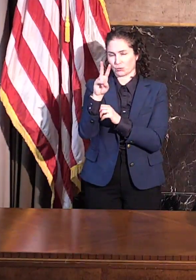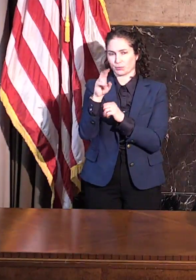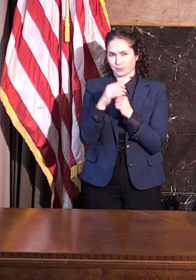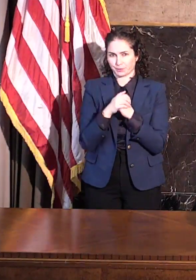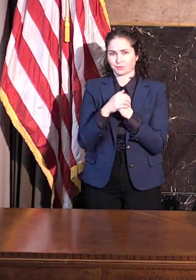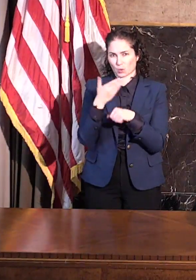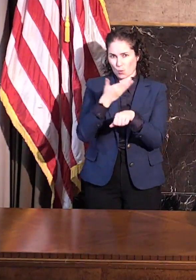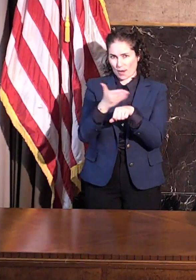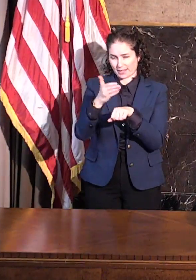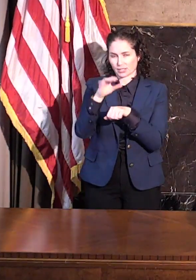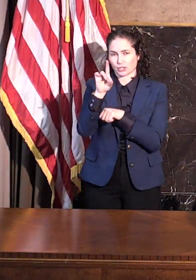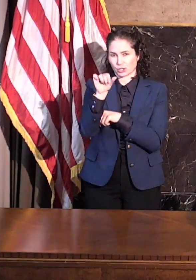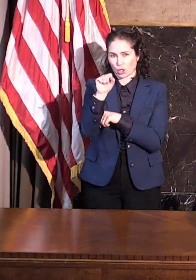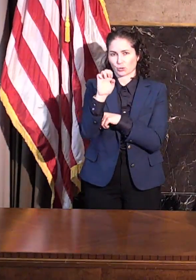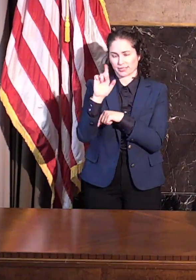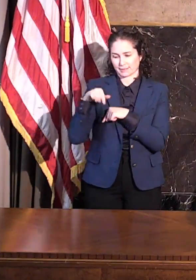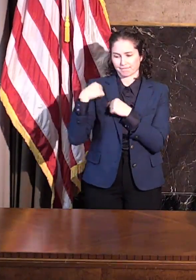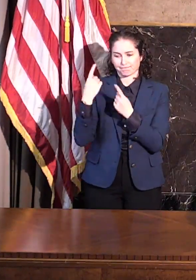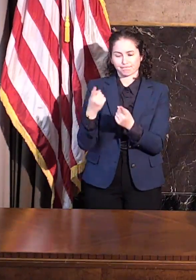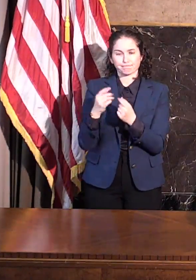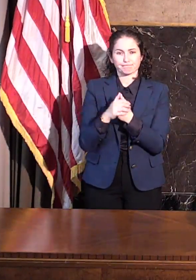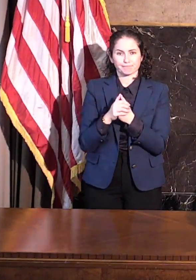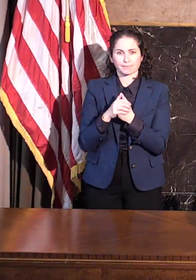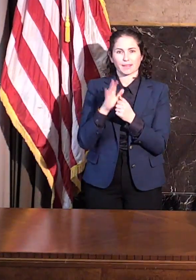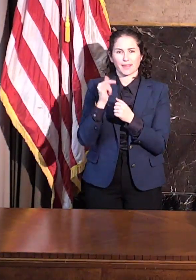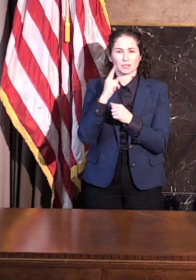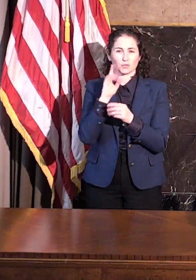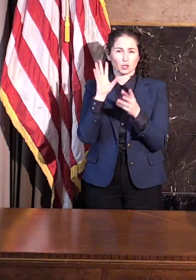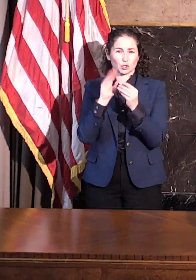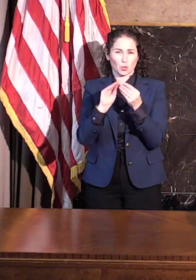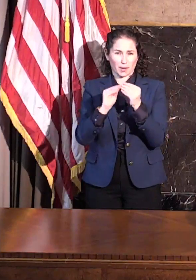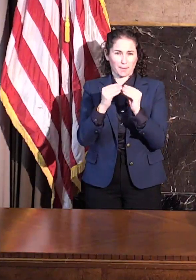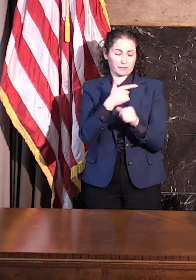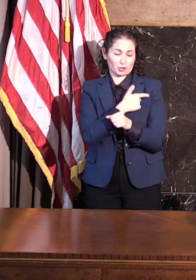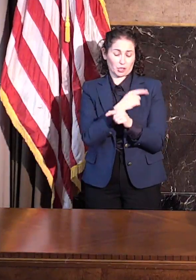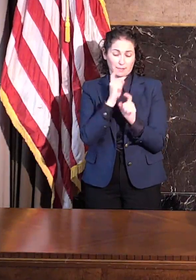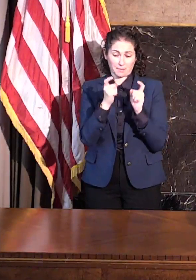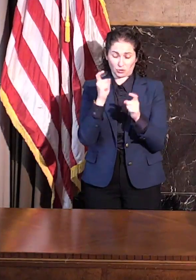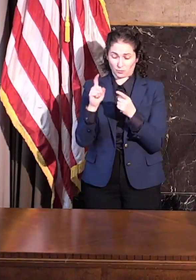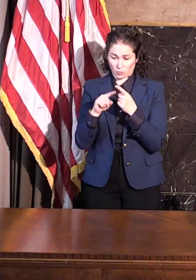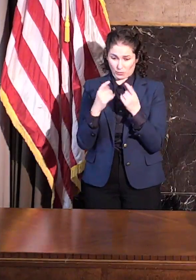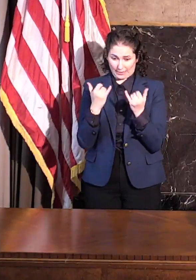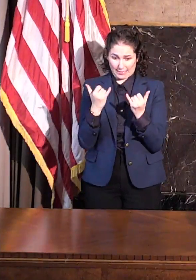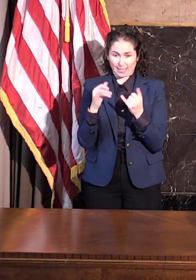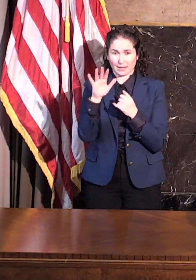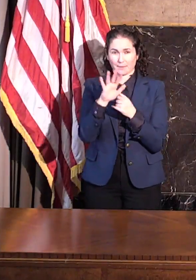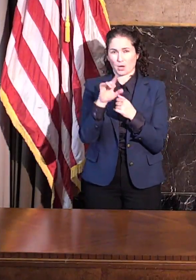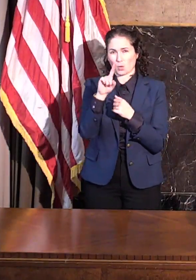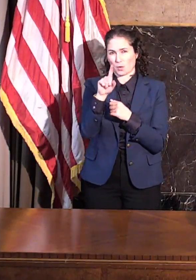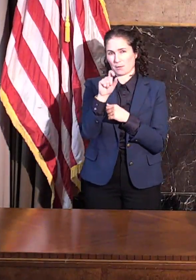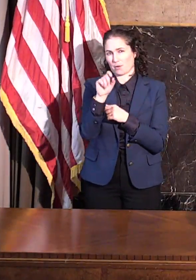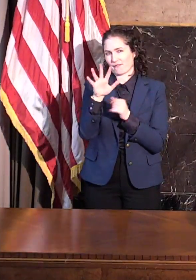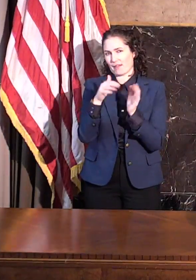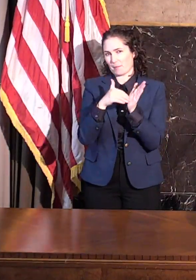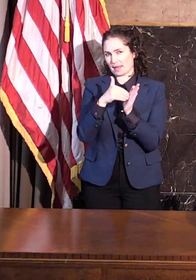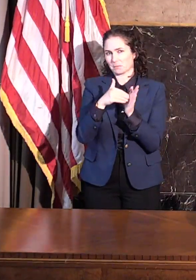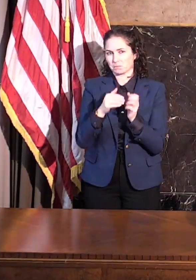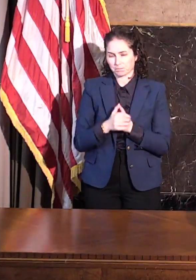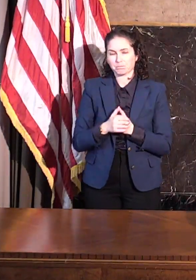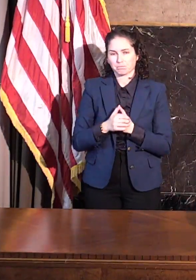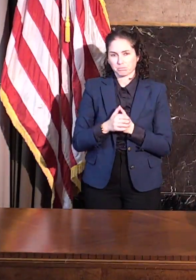end the week with any vaccines on the shelves. What are you guys seeing from providers as far as, getting shots in